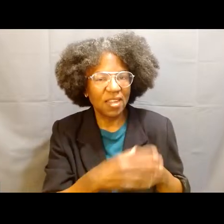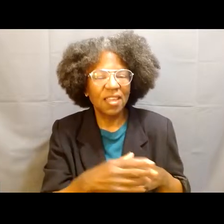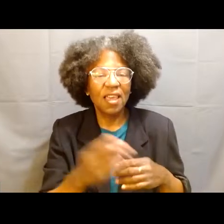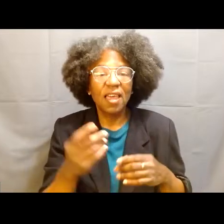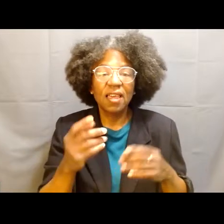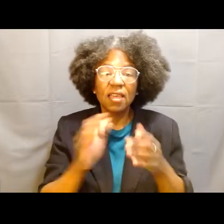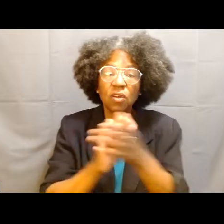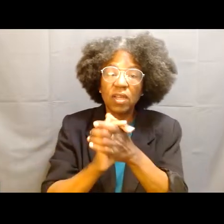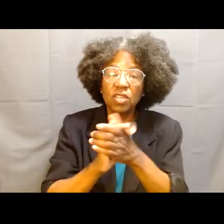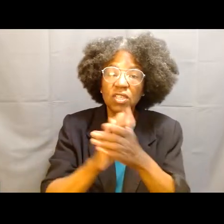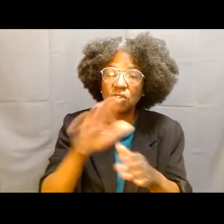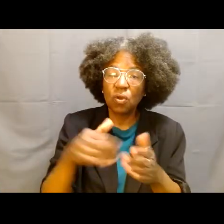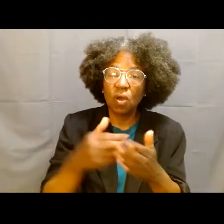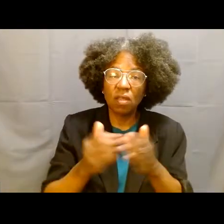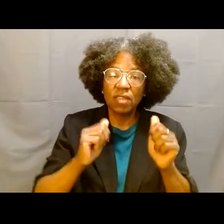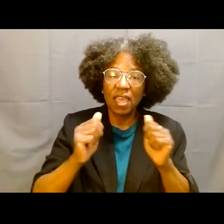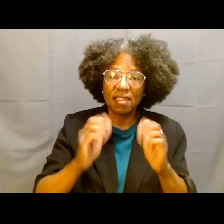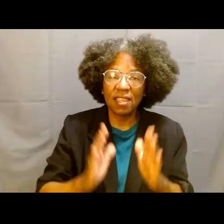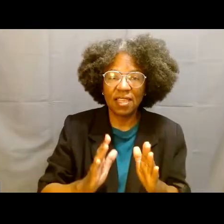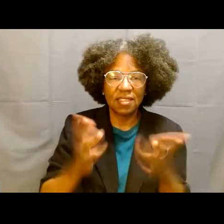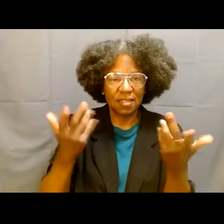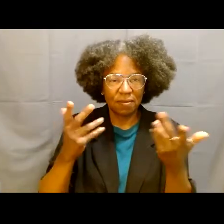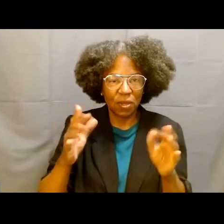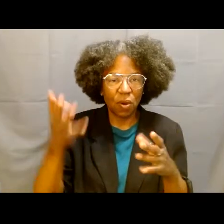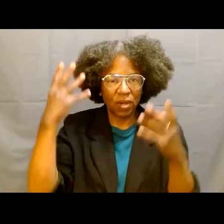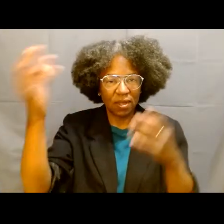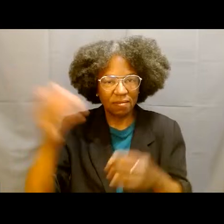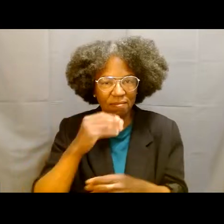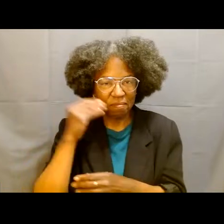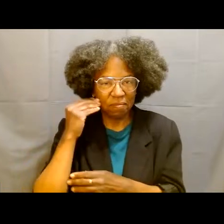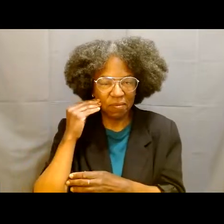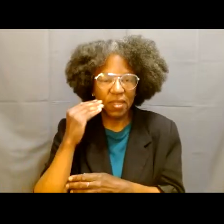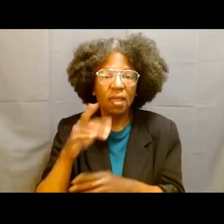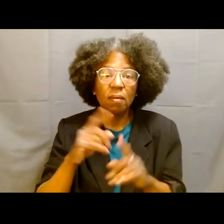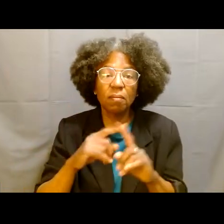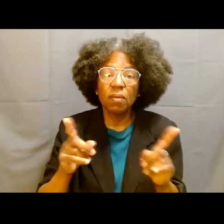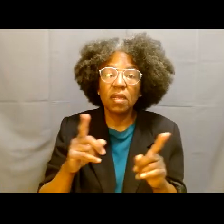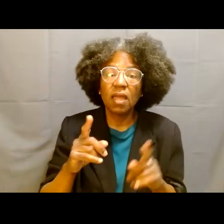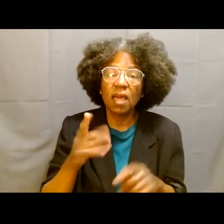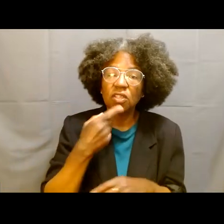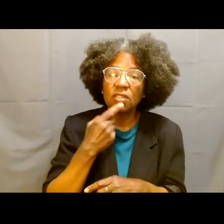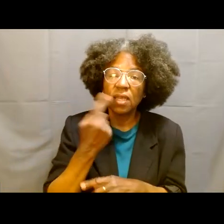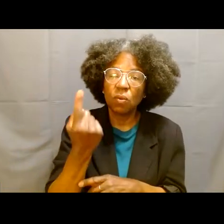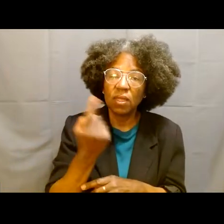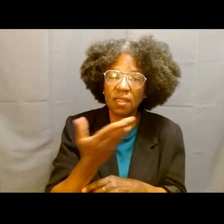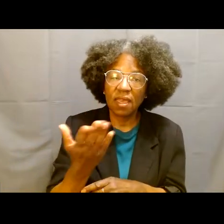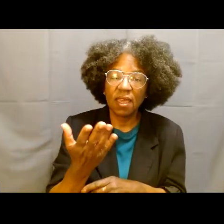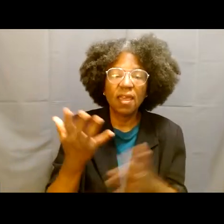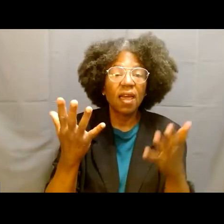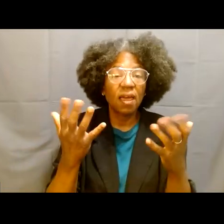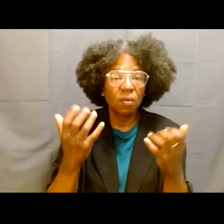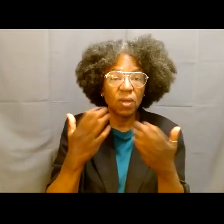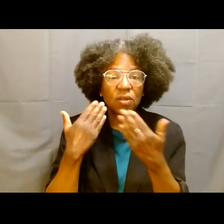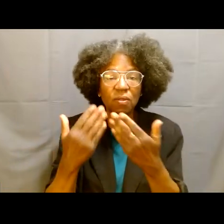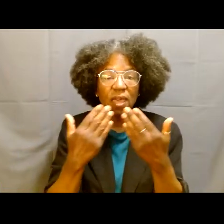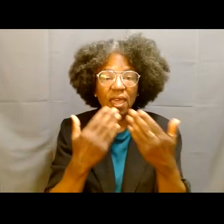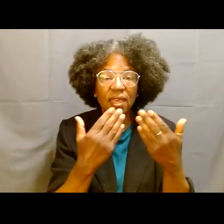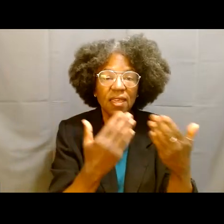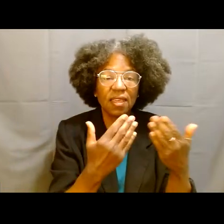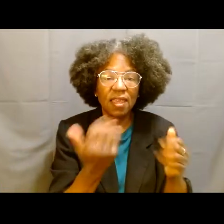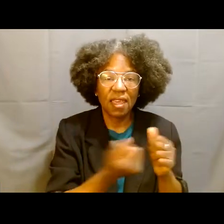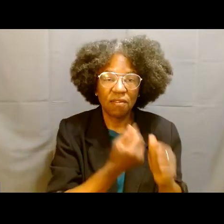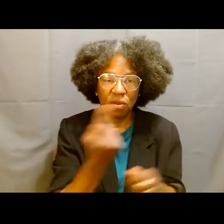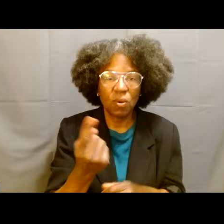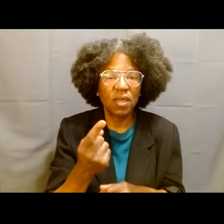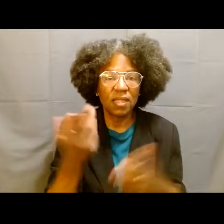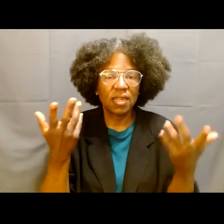left. And with that, I'll just say one thing. I want to thank everyone that spoke.